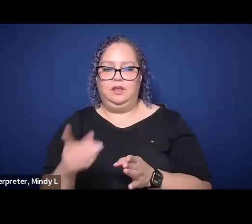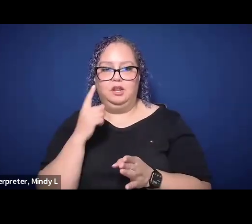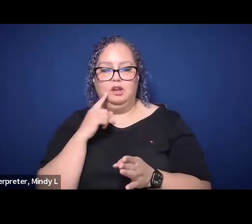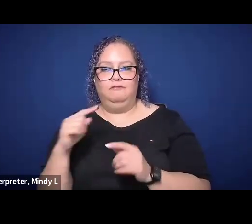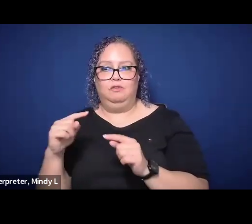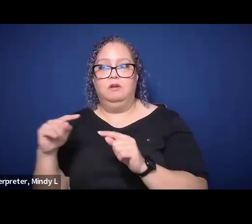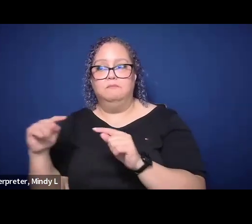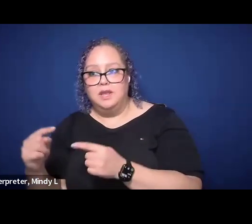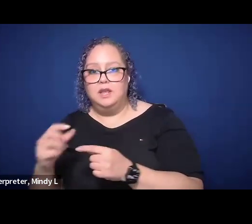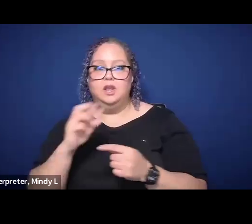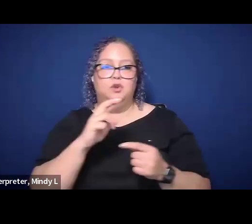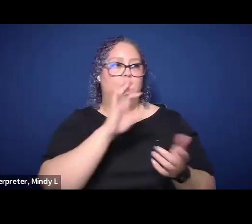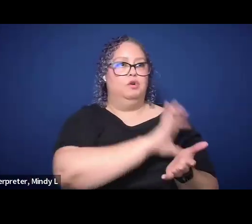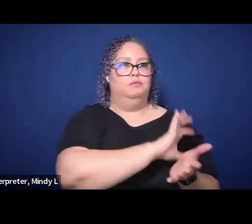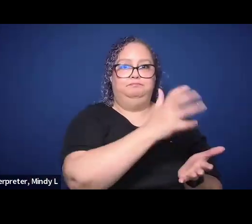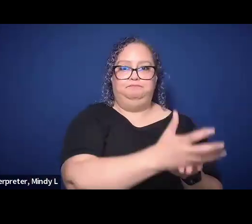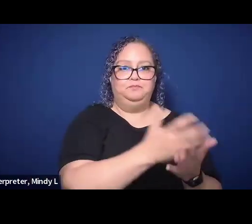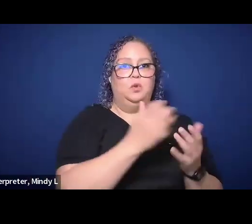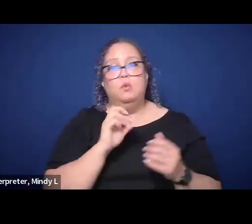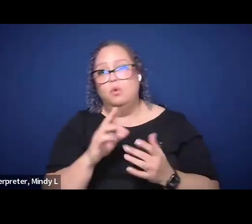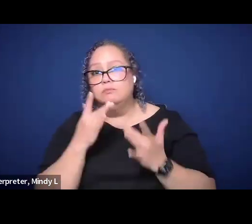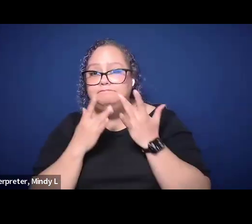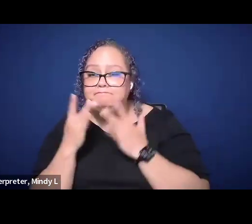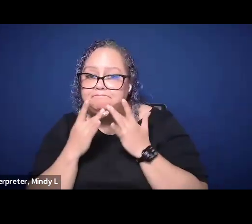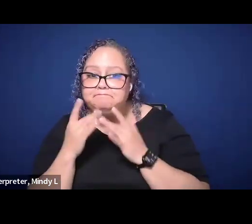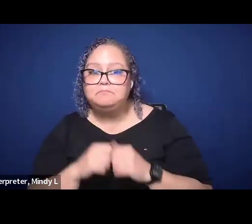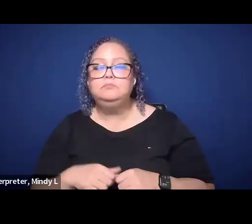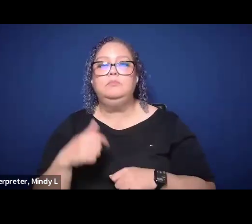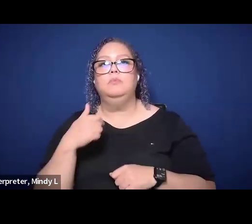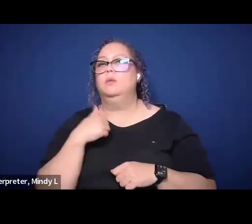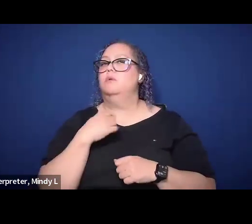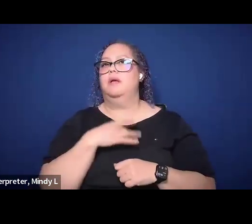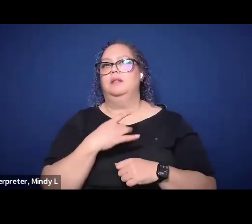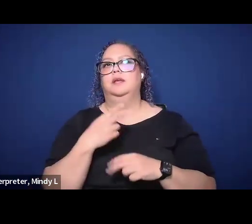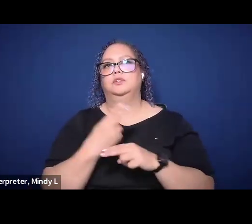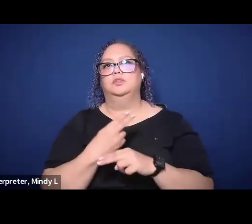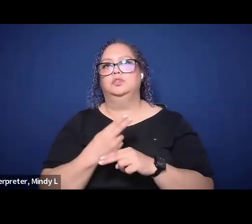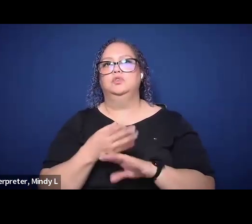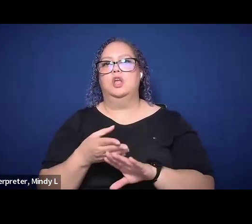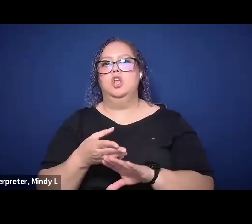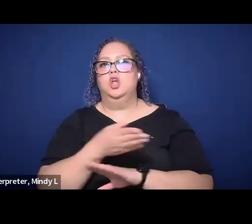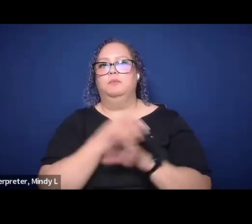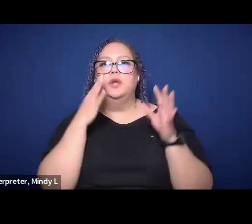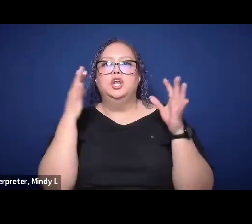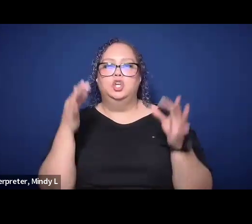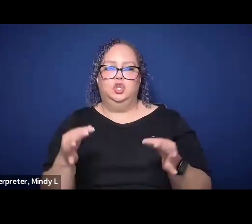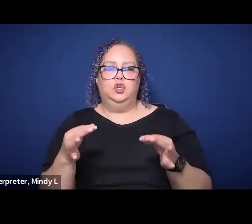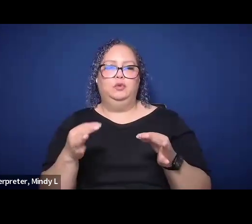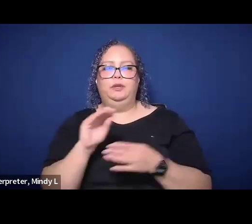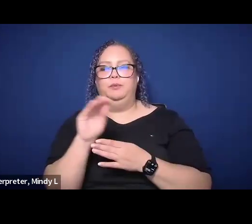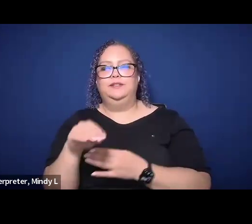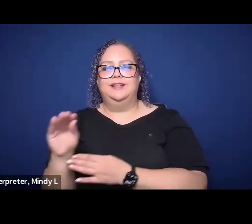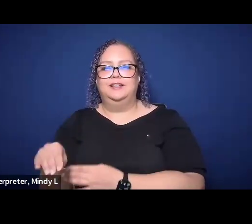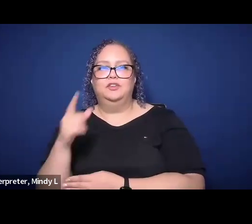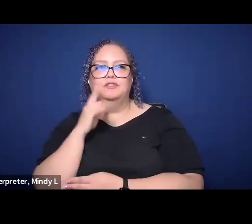I love to use predetermined percentages for the different areas of our business. All right, so we did the work before the work with the money story, and this is the